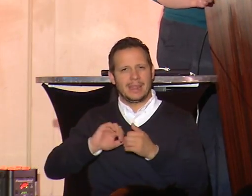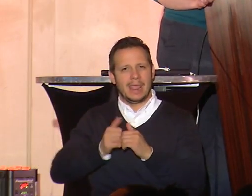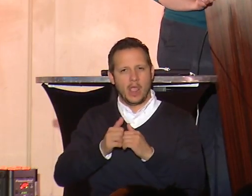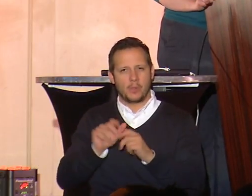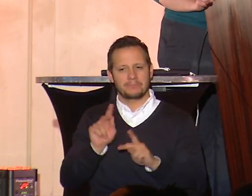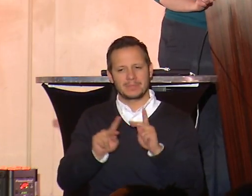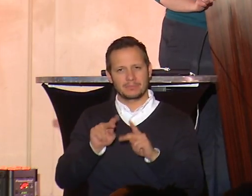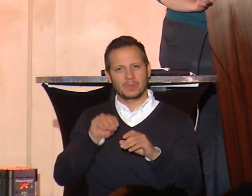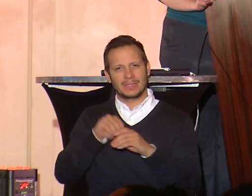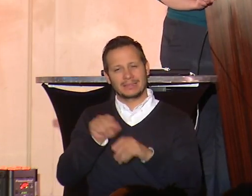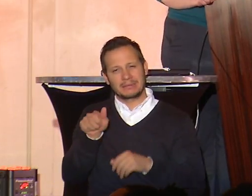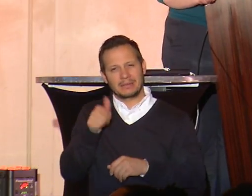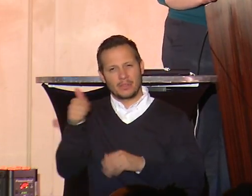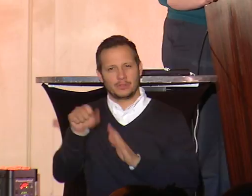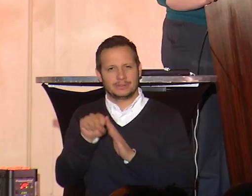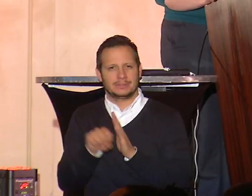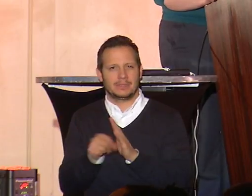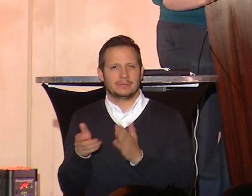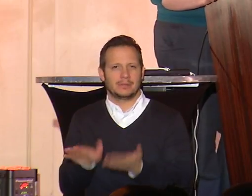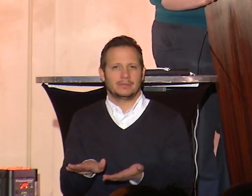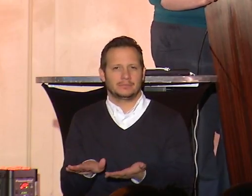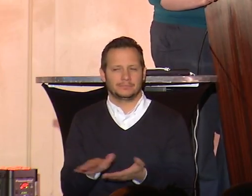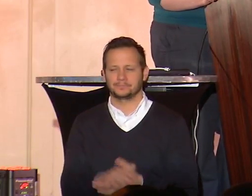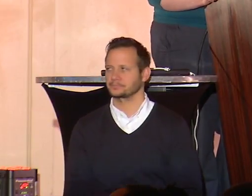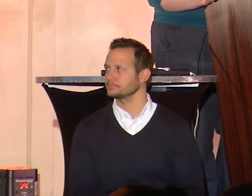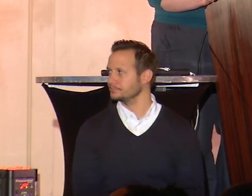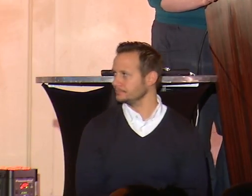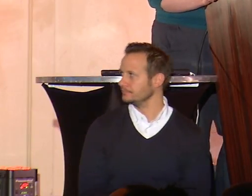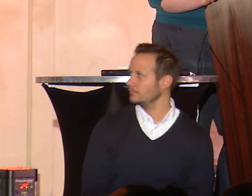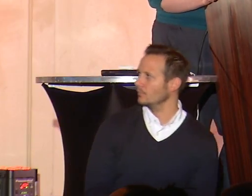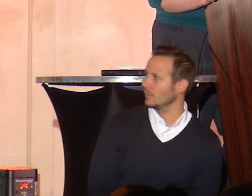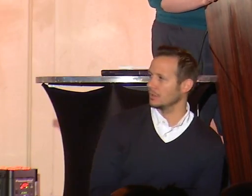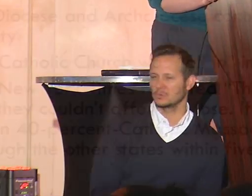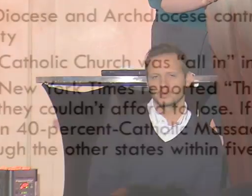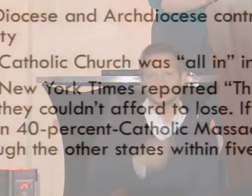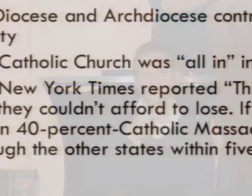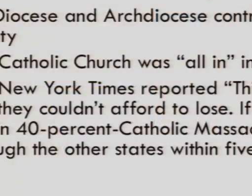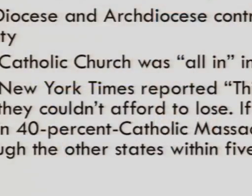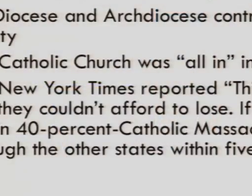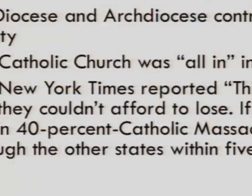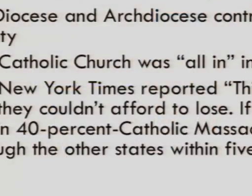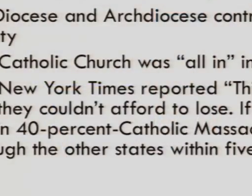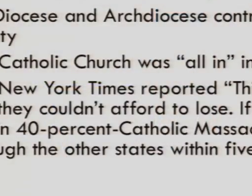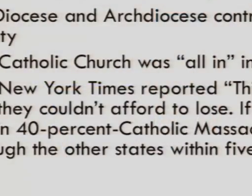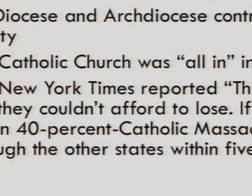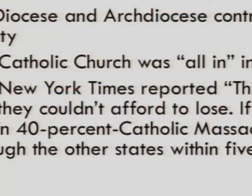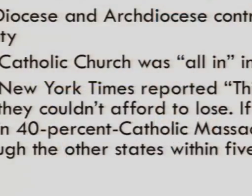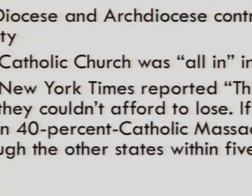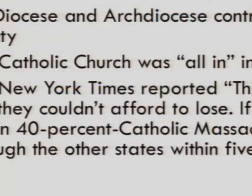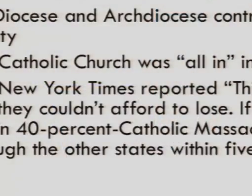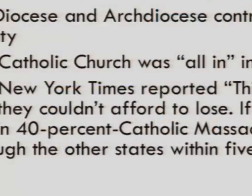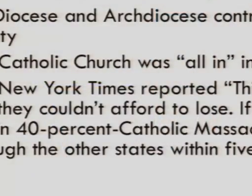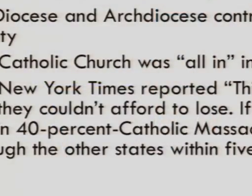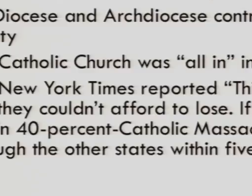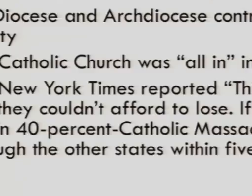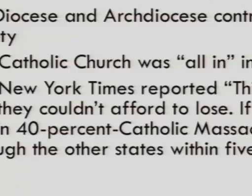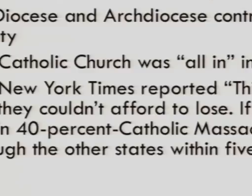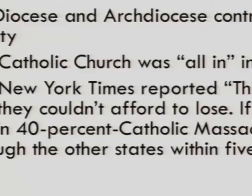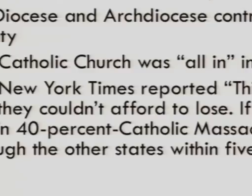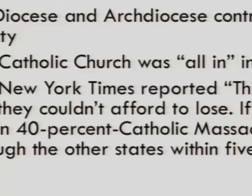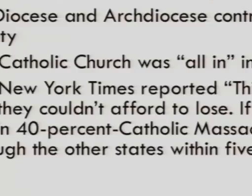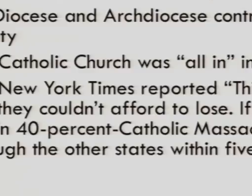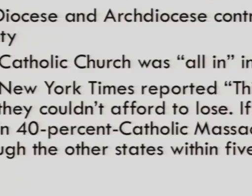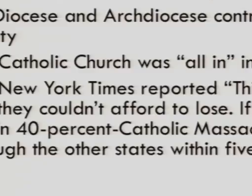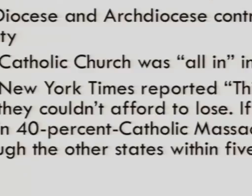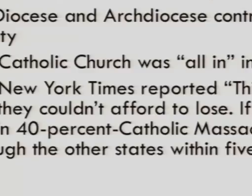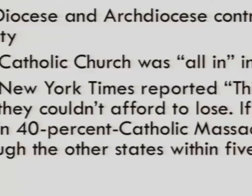died. The Catholic Church was all in its opposition to Massachusetts. And I think there was this fascinating quote